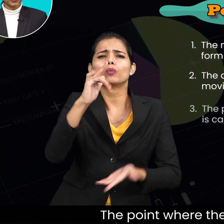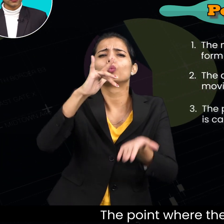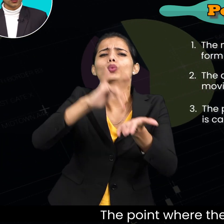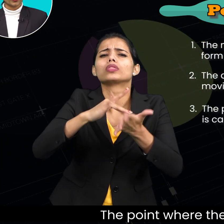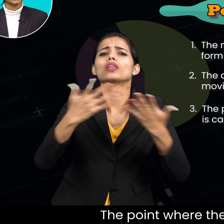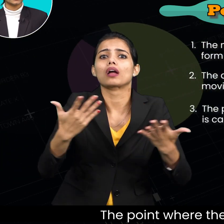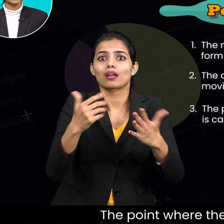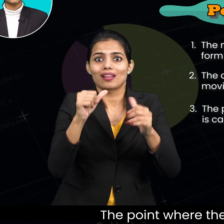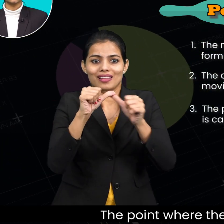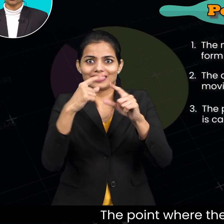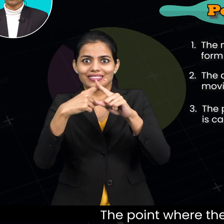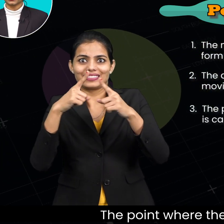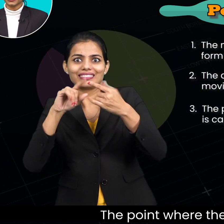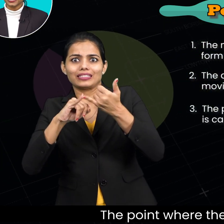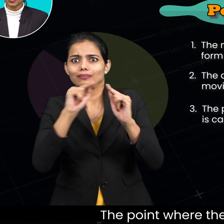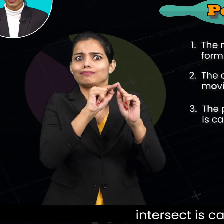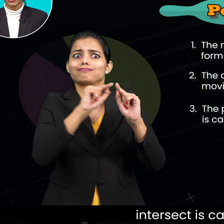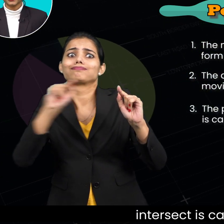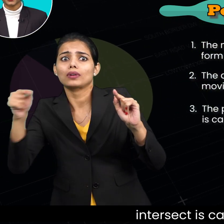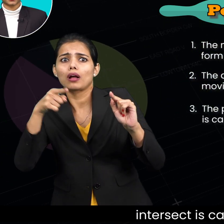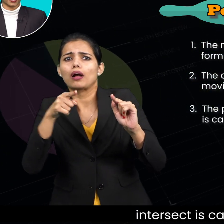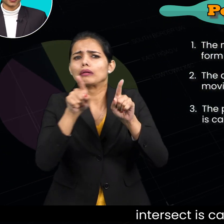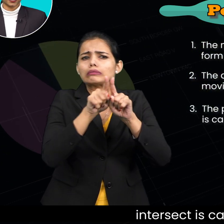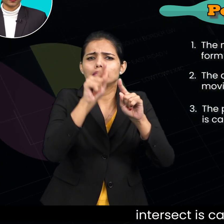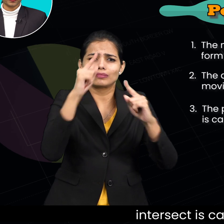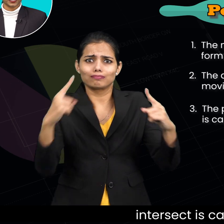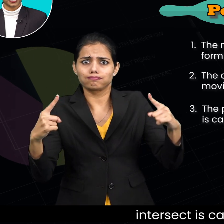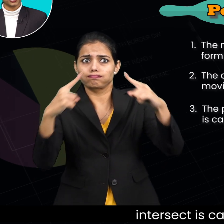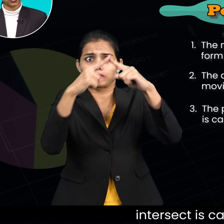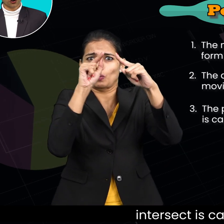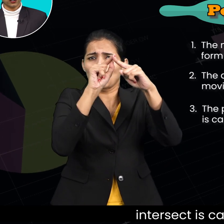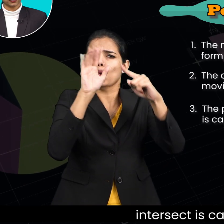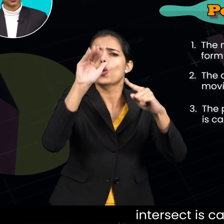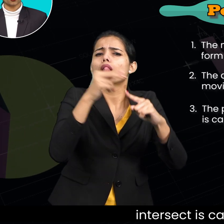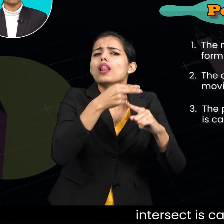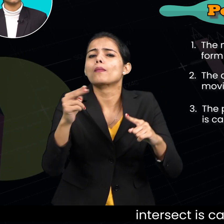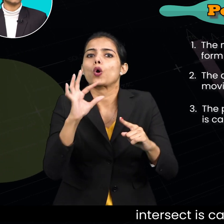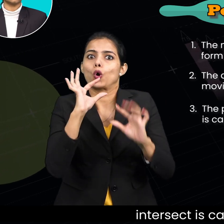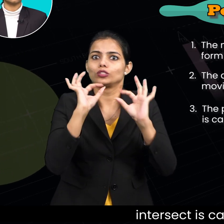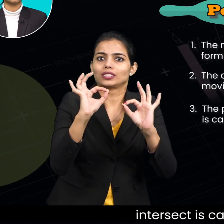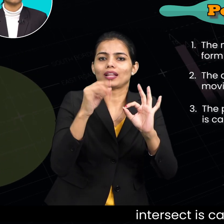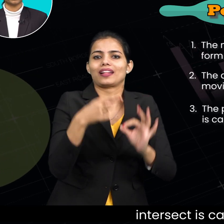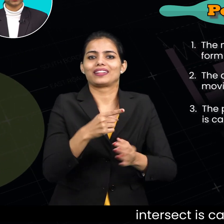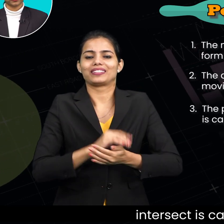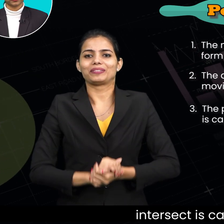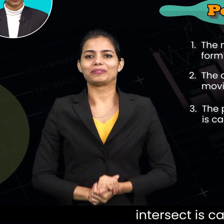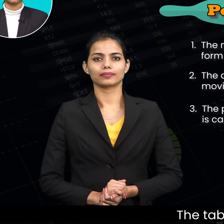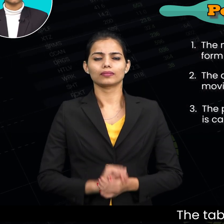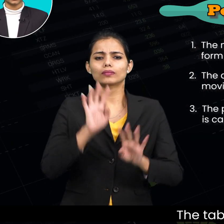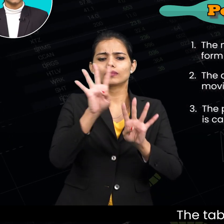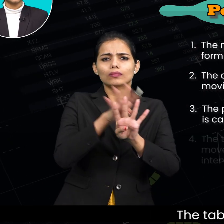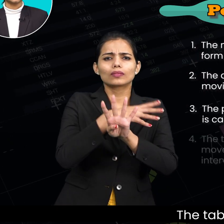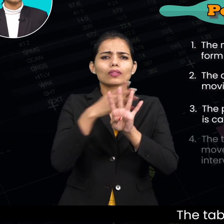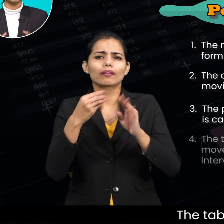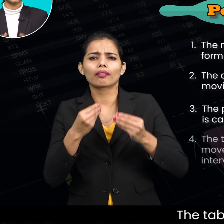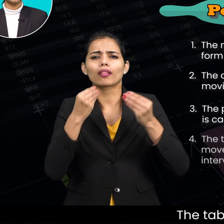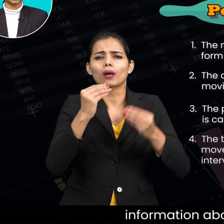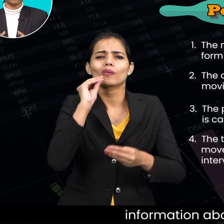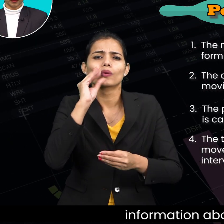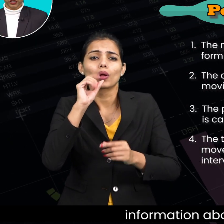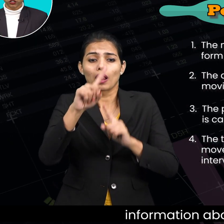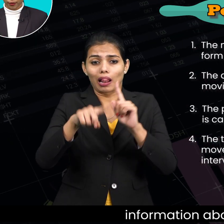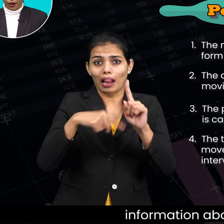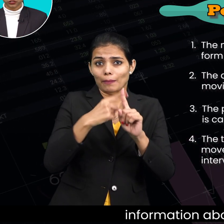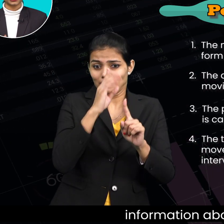The point where the axes of the system intersect is called the origin. The table